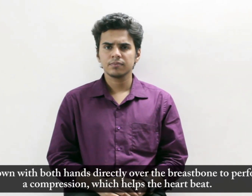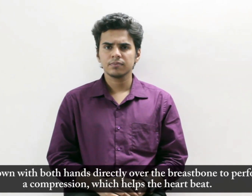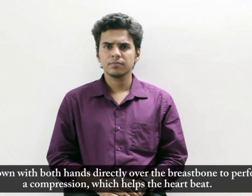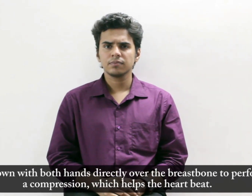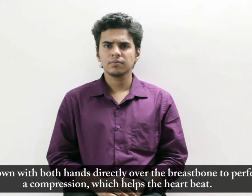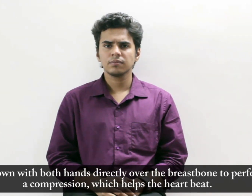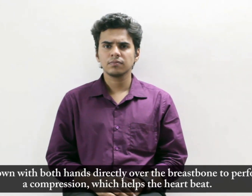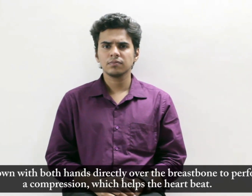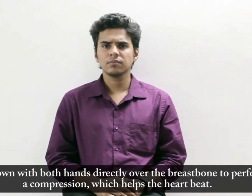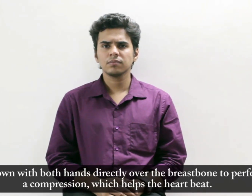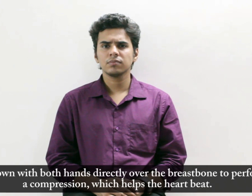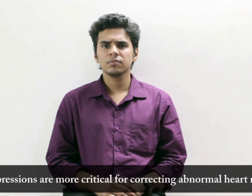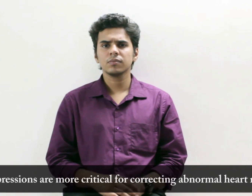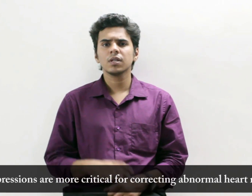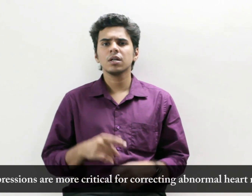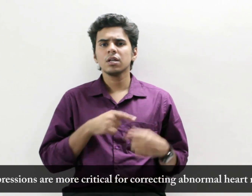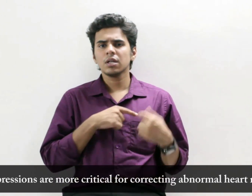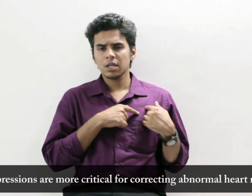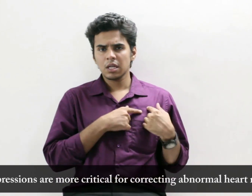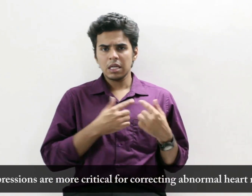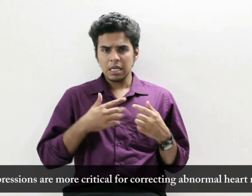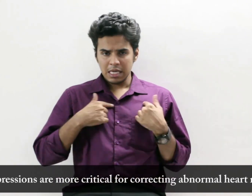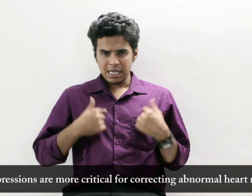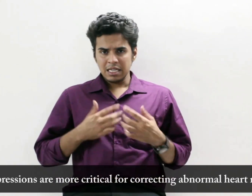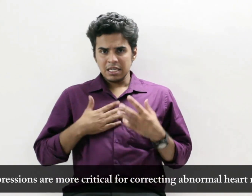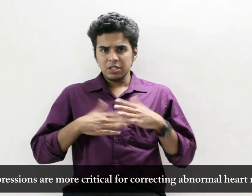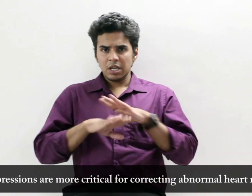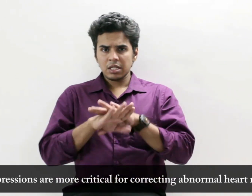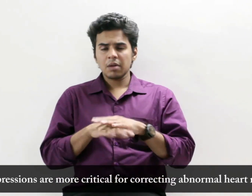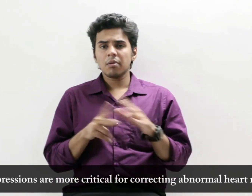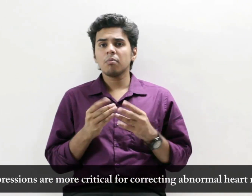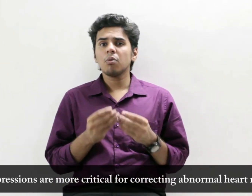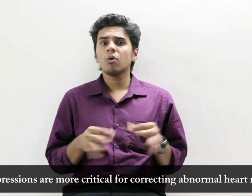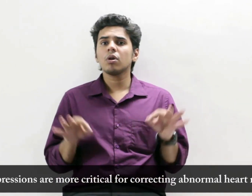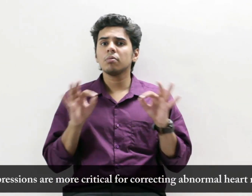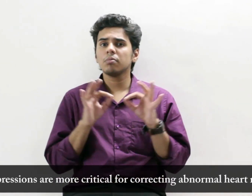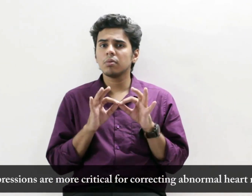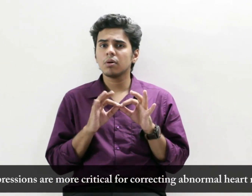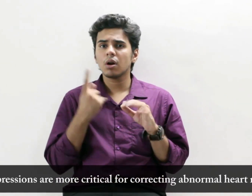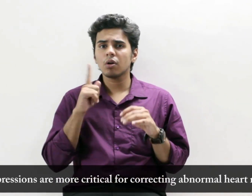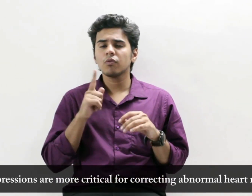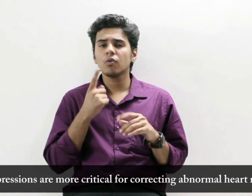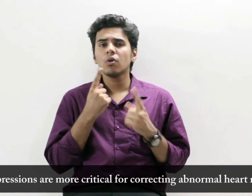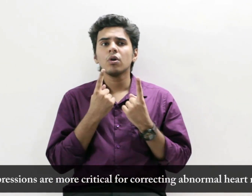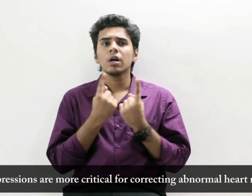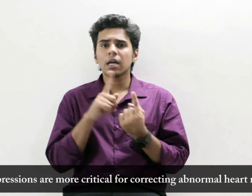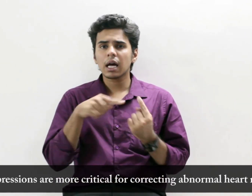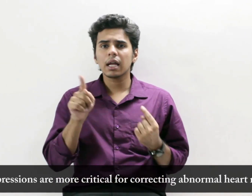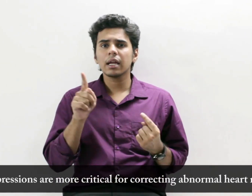heartbeat. Chest compressions are more critical for correcting abnormal heart rhythms.